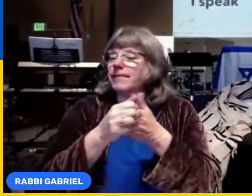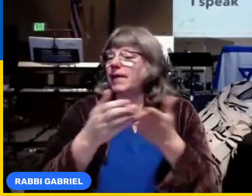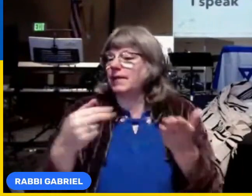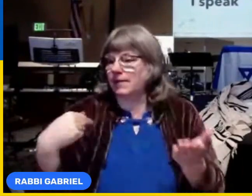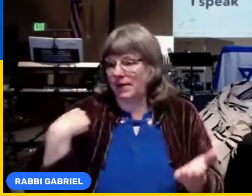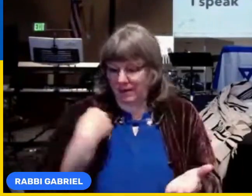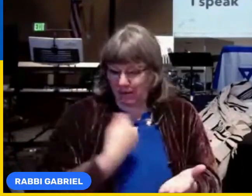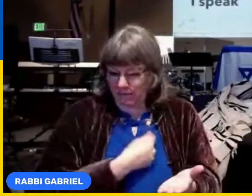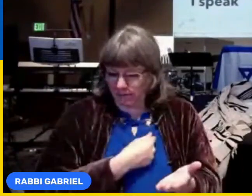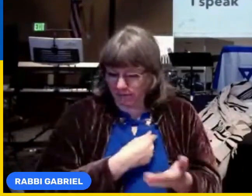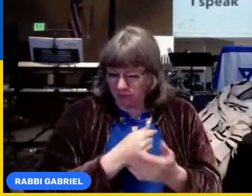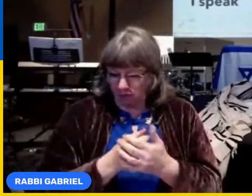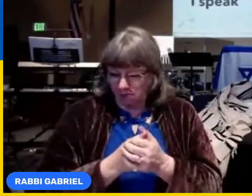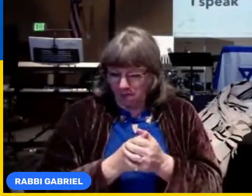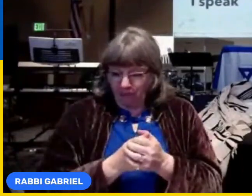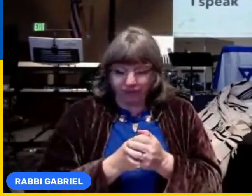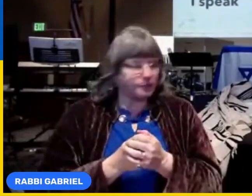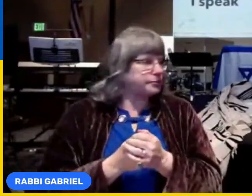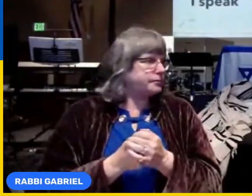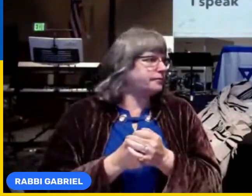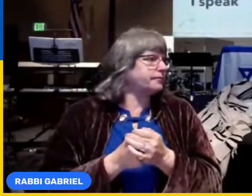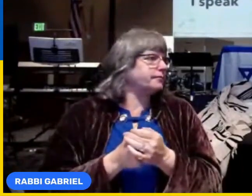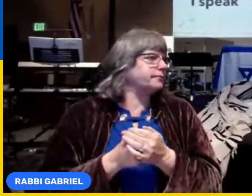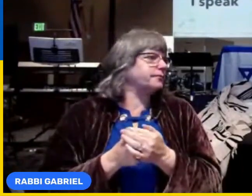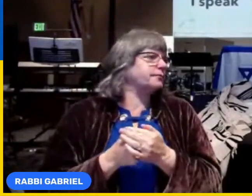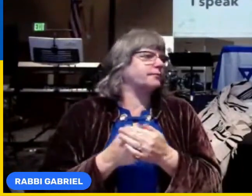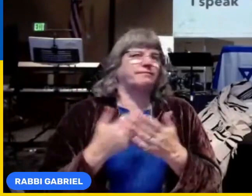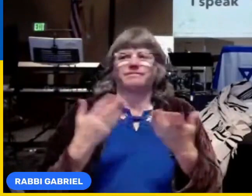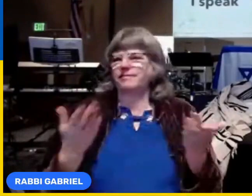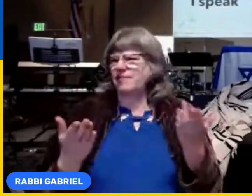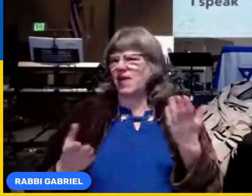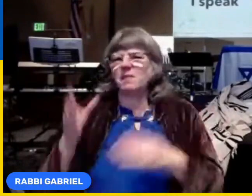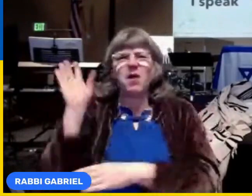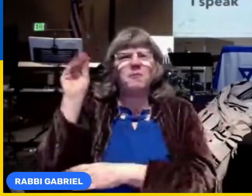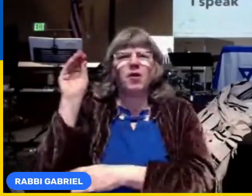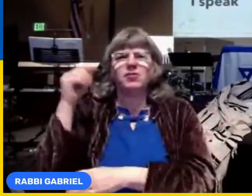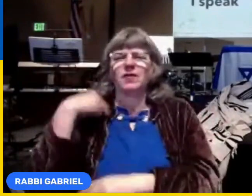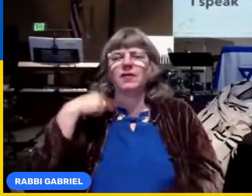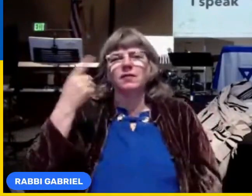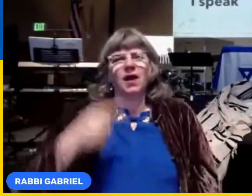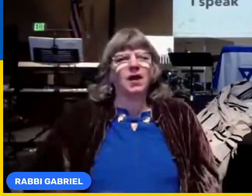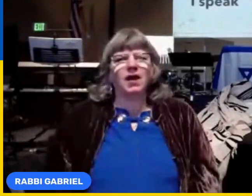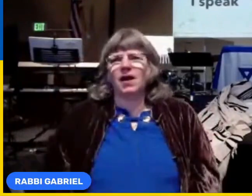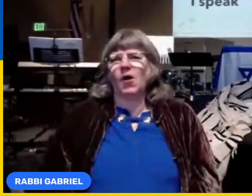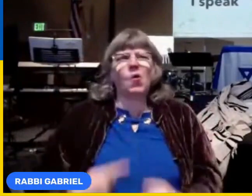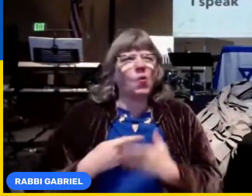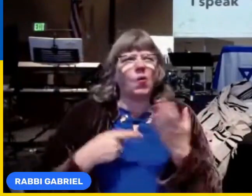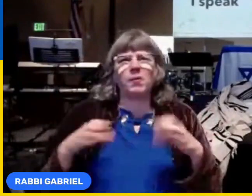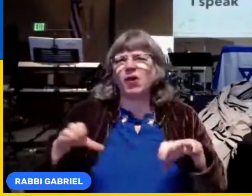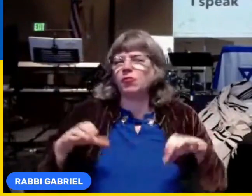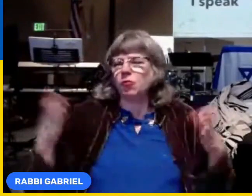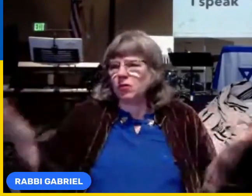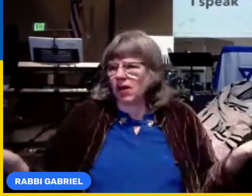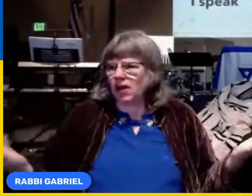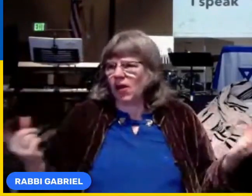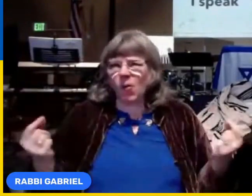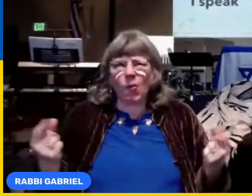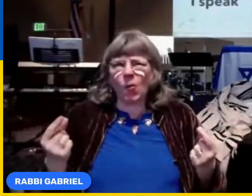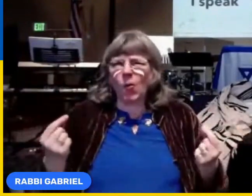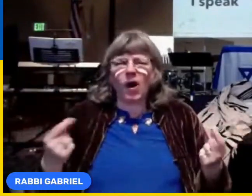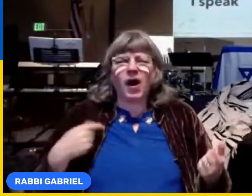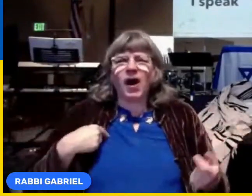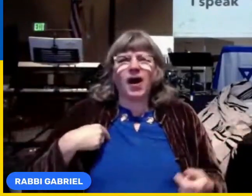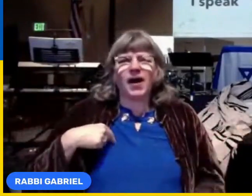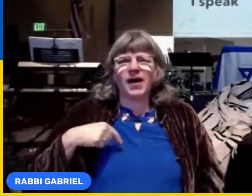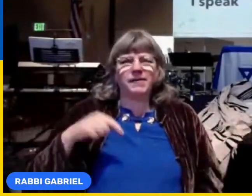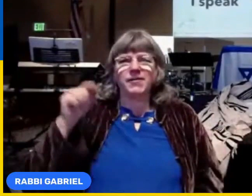like Moshe, maybe he felt, what am I doing? I'm supposed to be freeing the people. Look, I'm in the desert. I can't even go back to